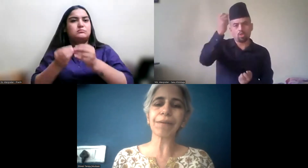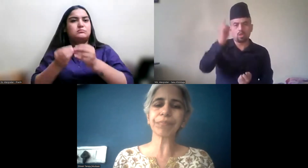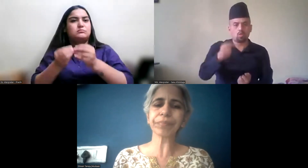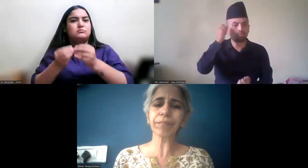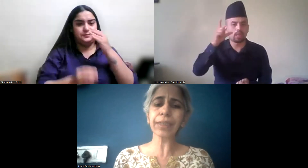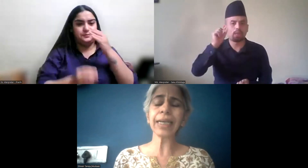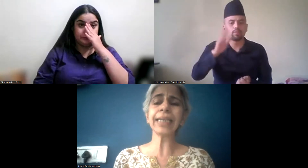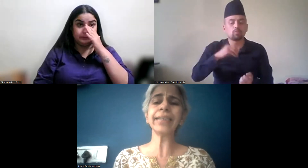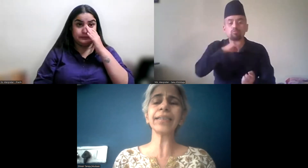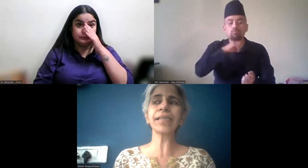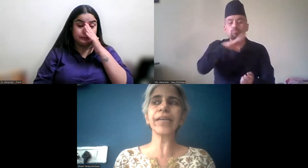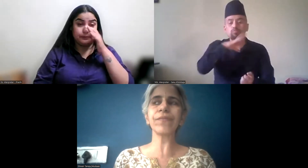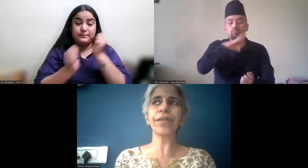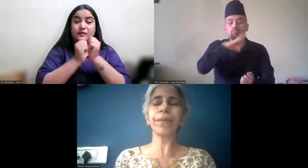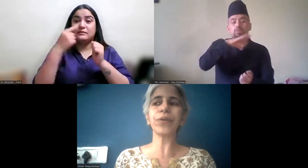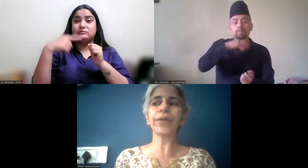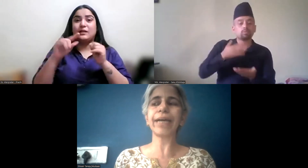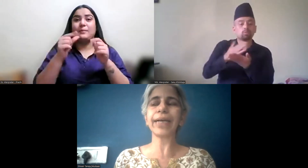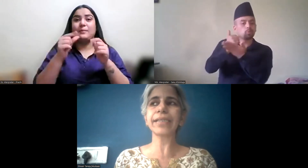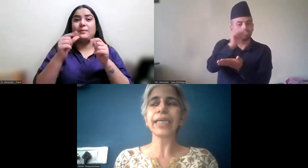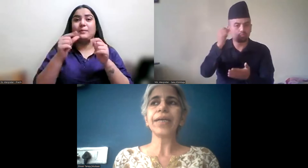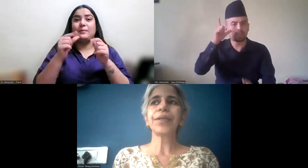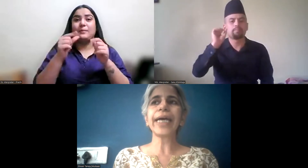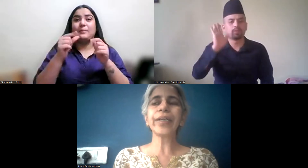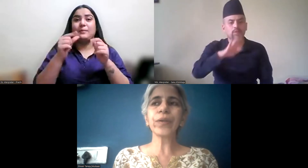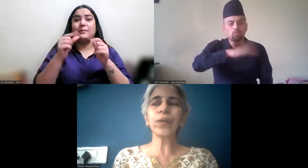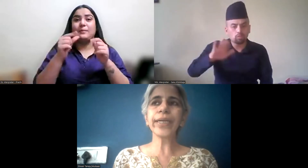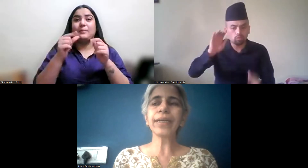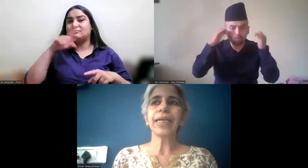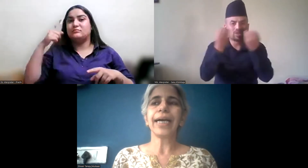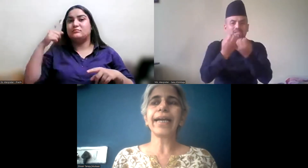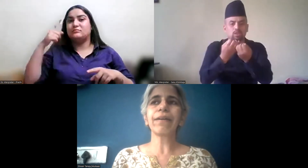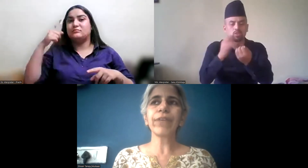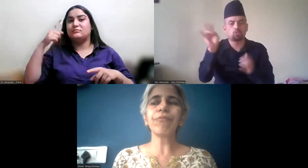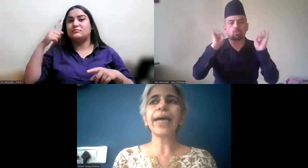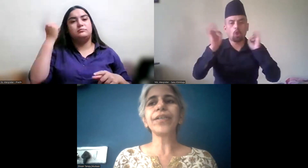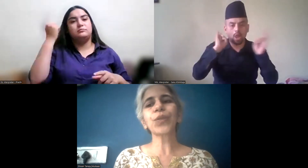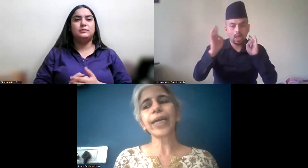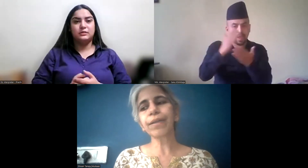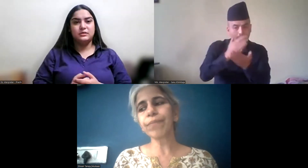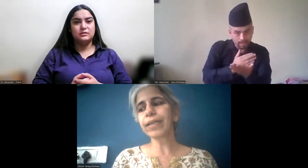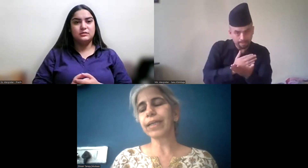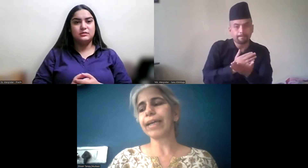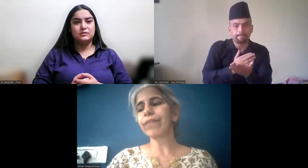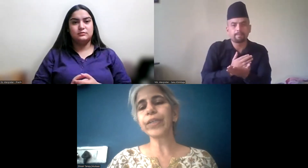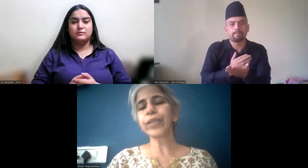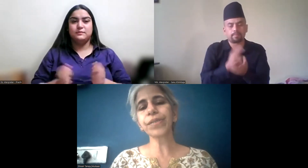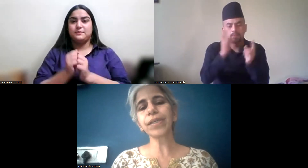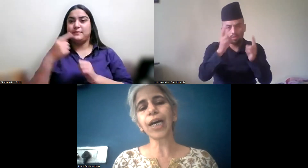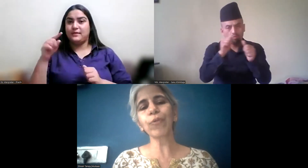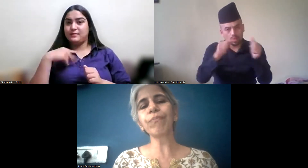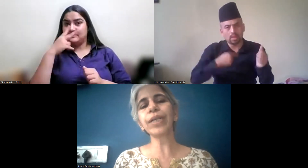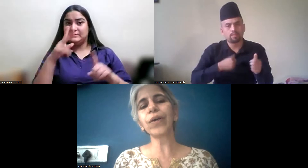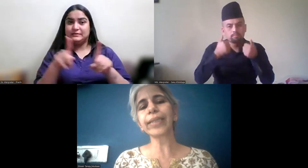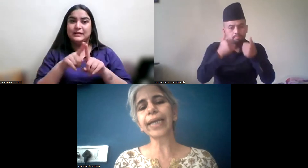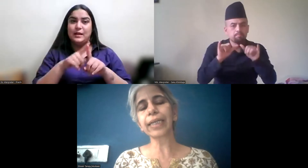doing. I think the Safe City program has tried to do it, and we've managed quite a bit, and we need to see how